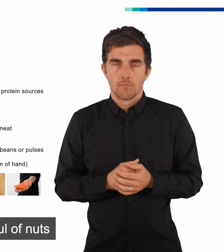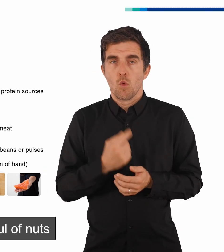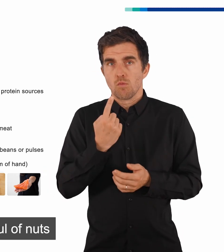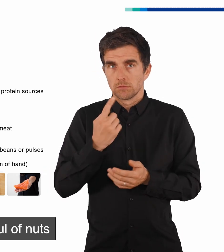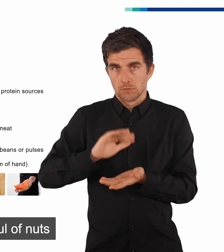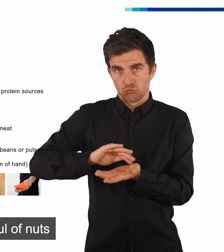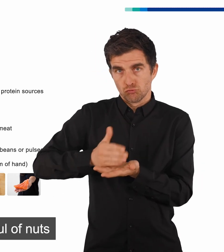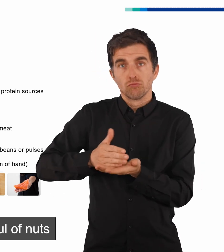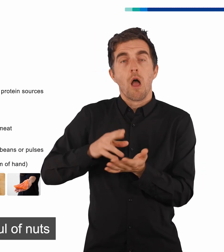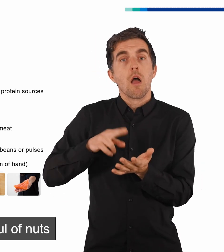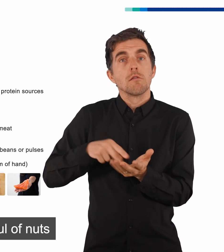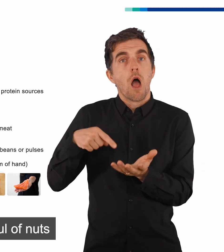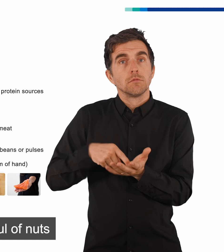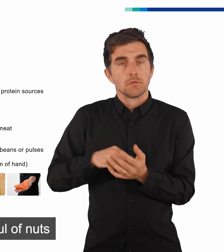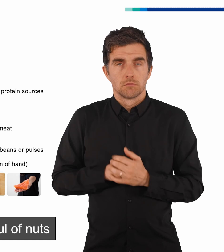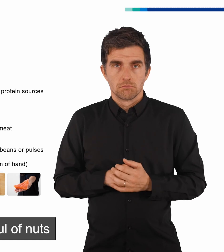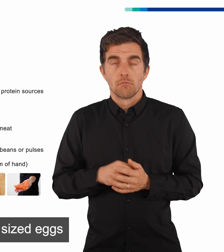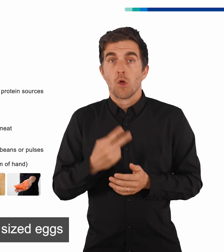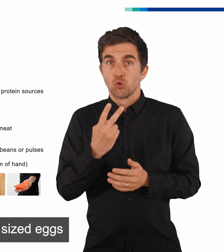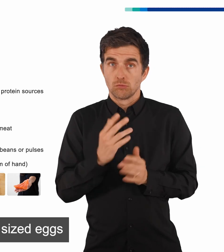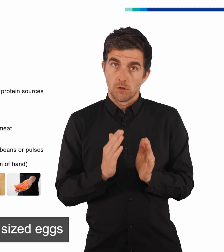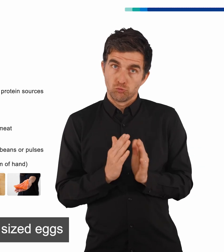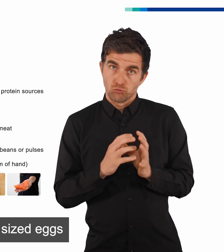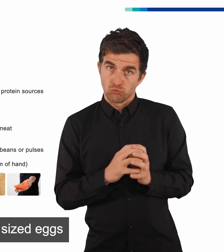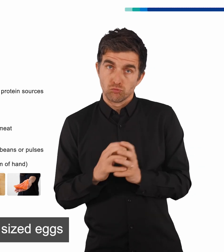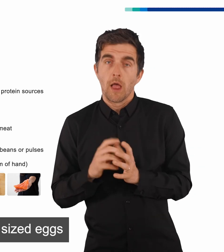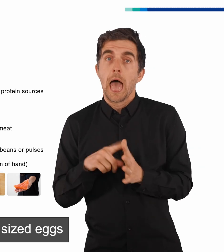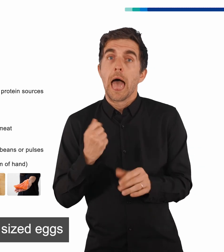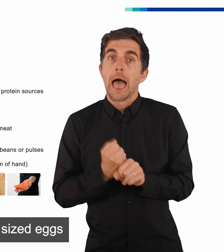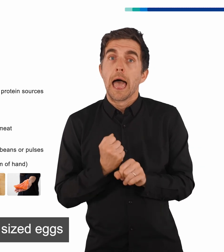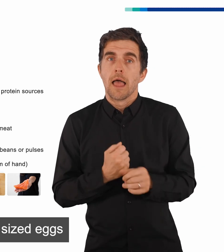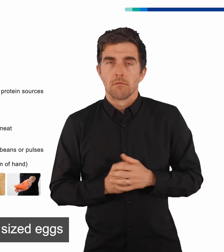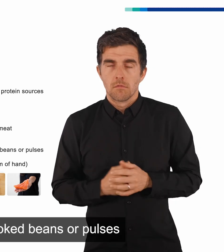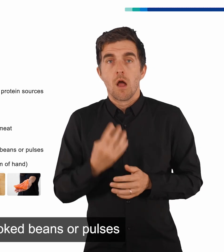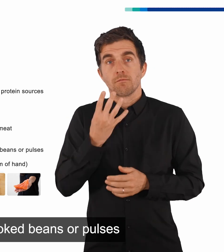2 medium-sized eggs, 4 tablespoons of cooked beans or pulses,